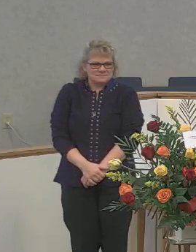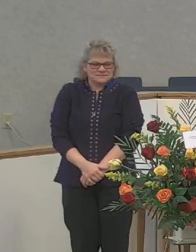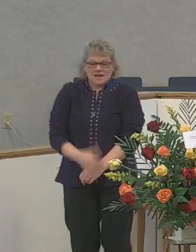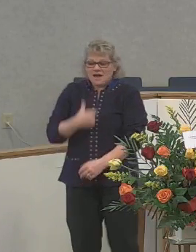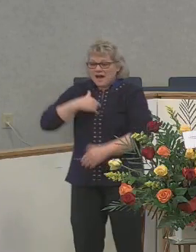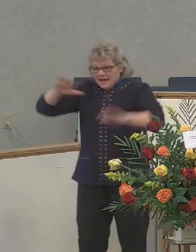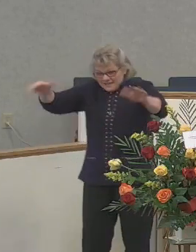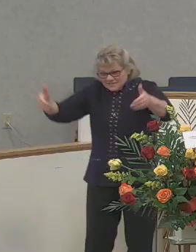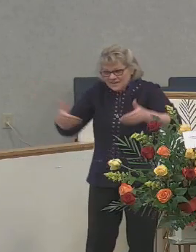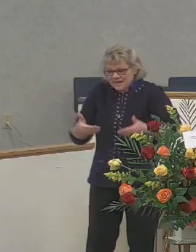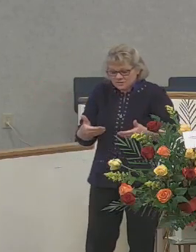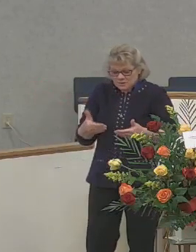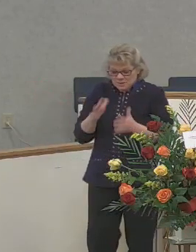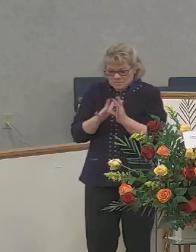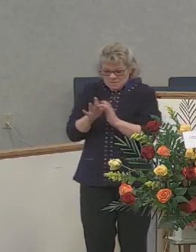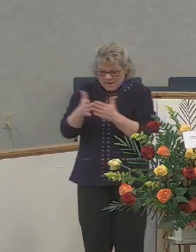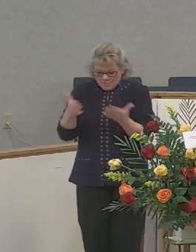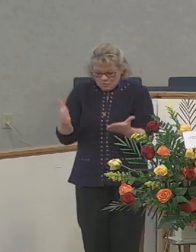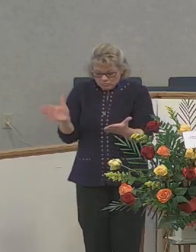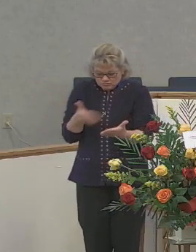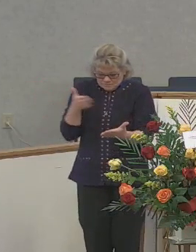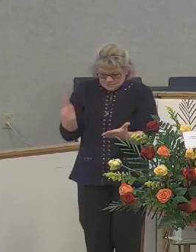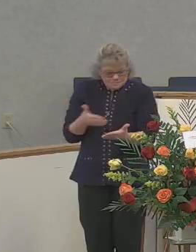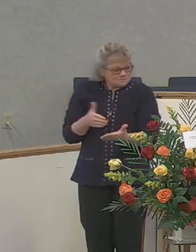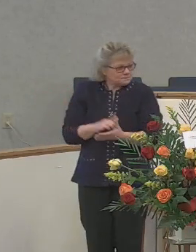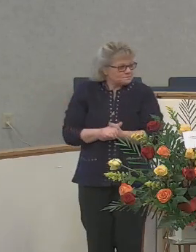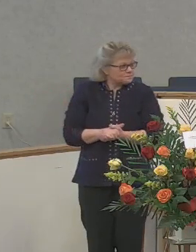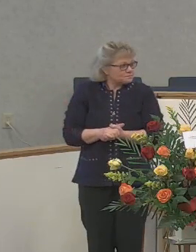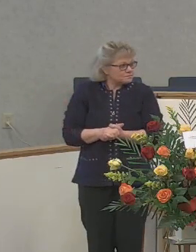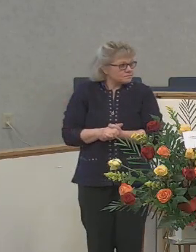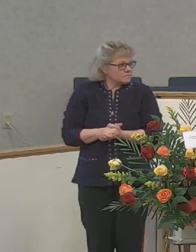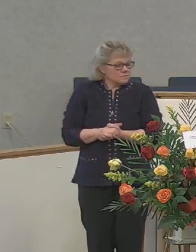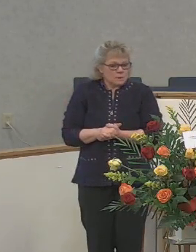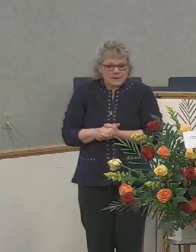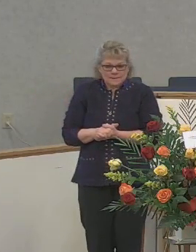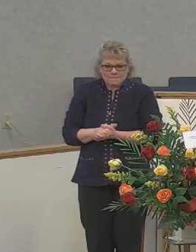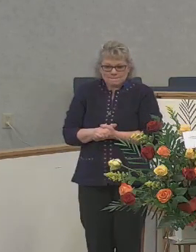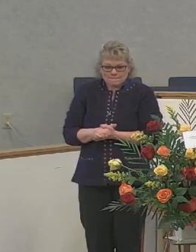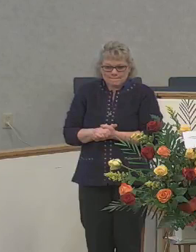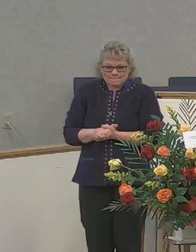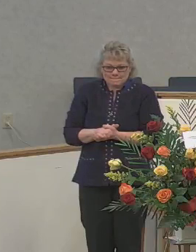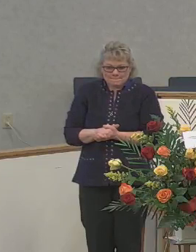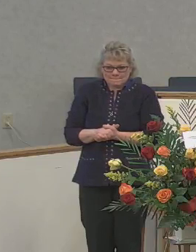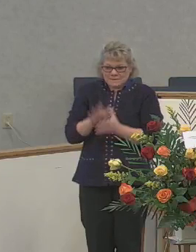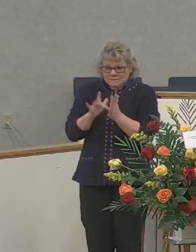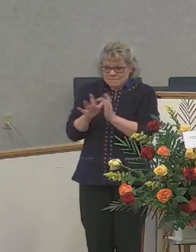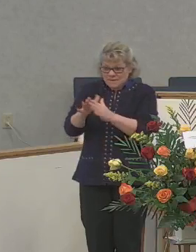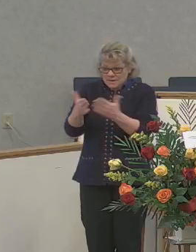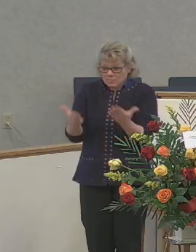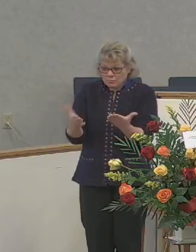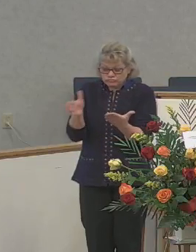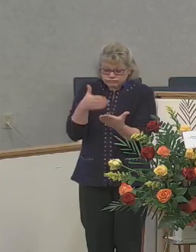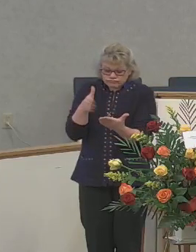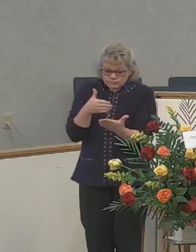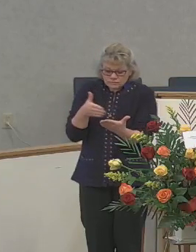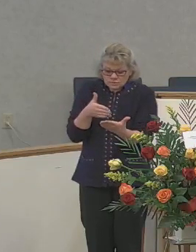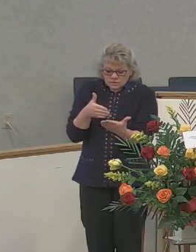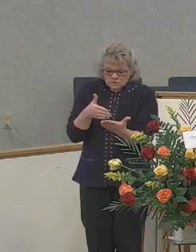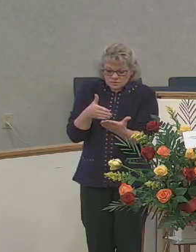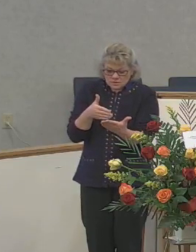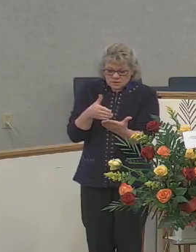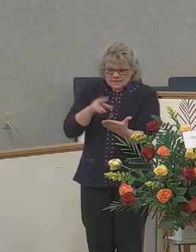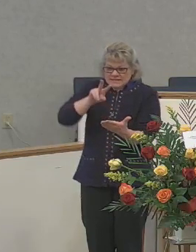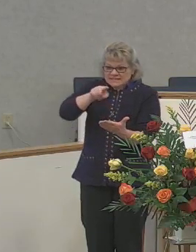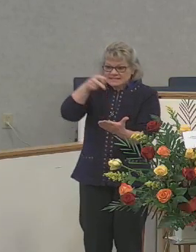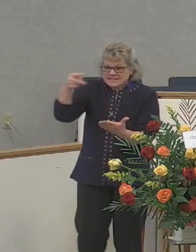invite you to turn with me, if you have your Bibles, or there's pew Bibles in the back of the pew, if you'd like to use one, to the book of